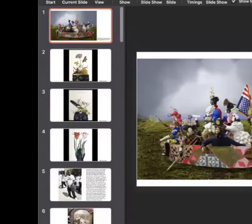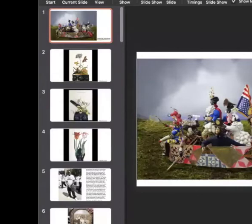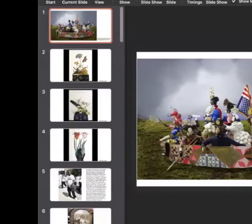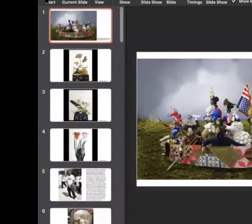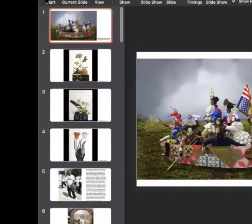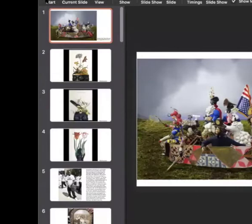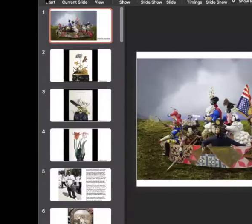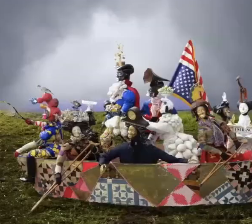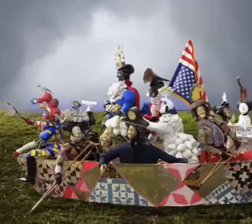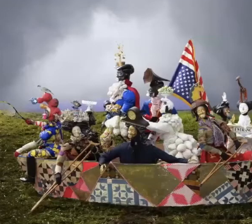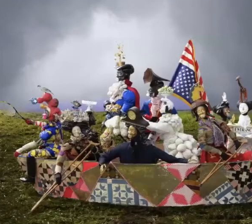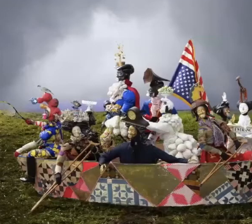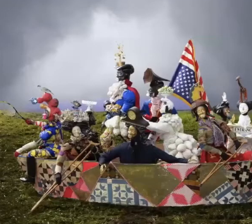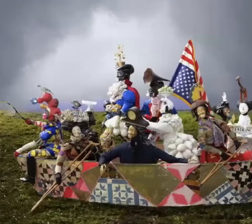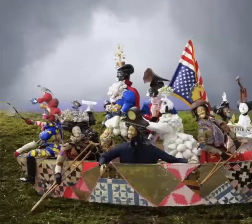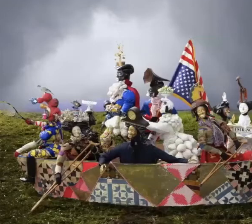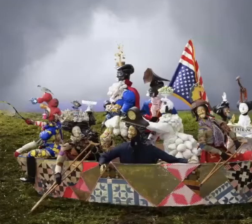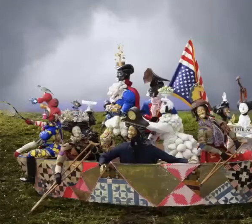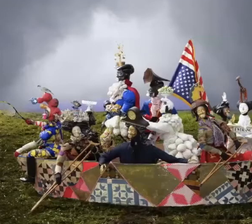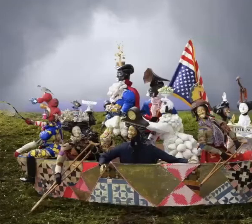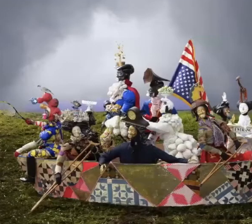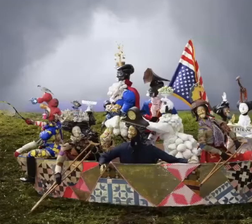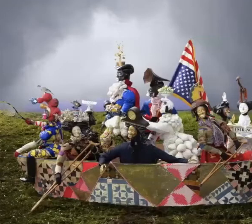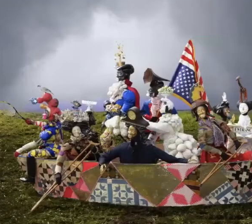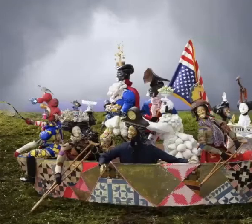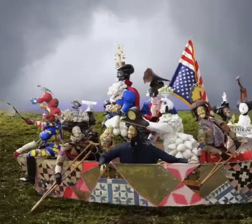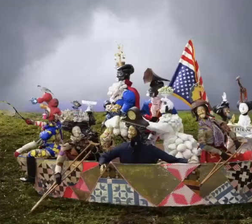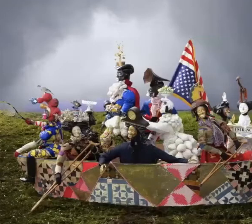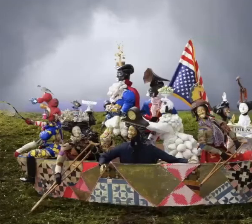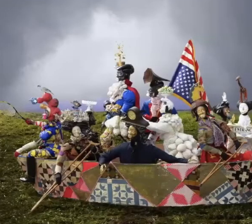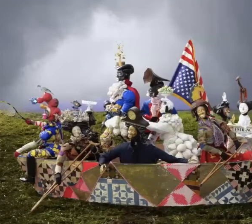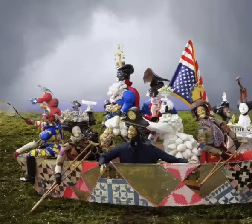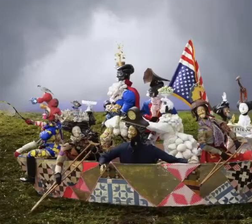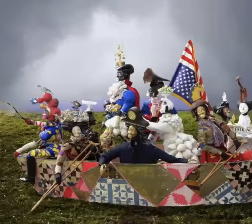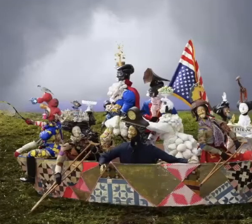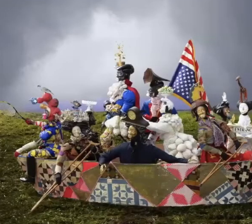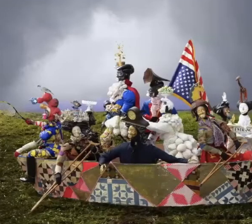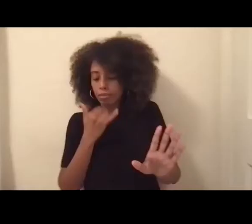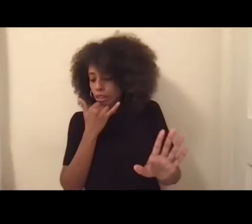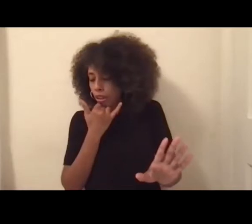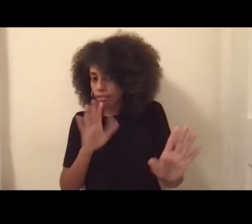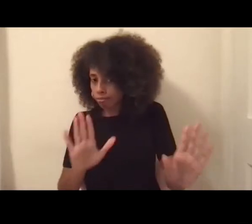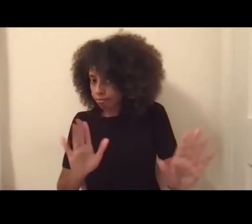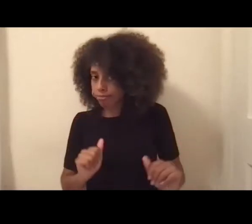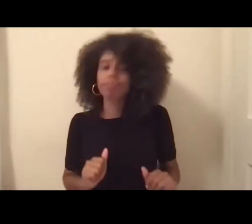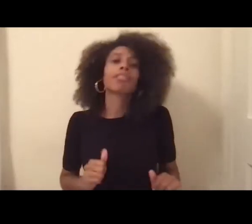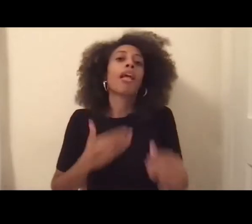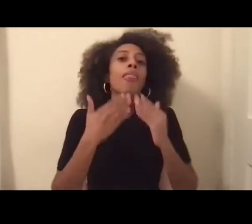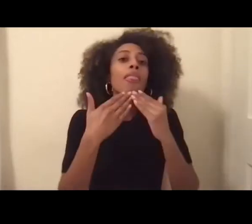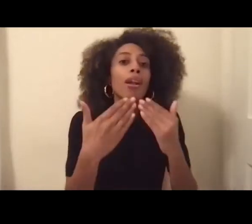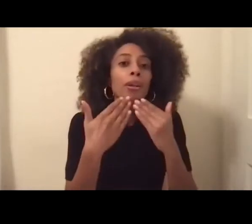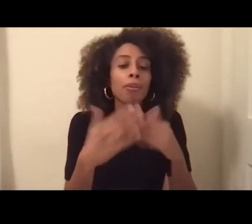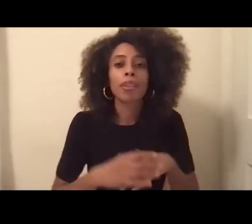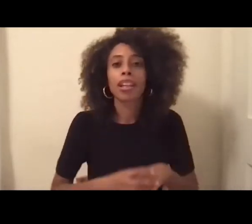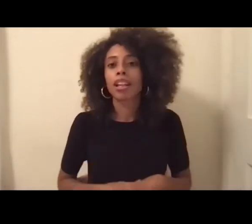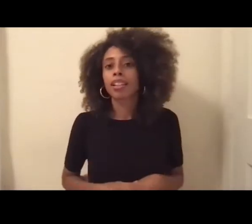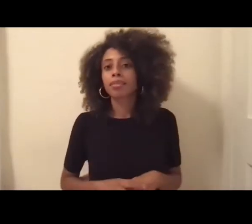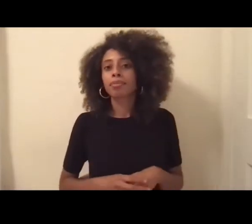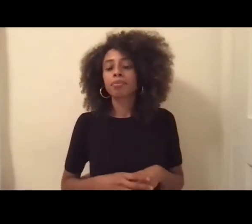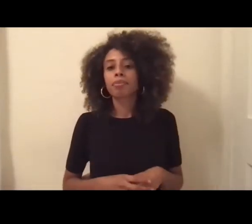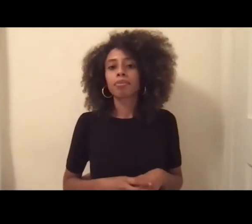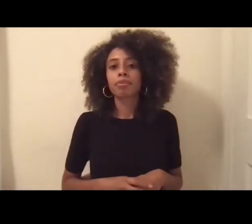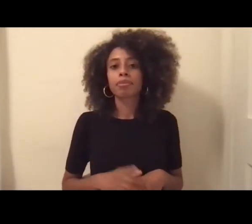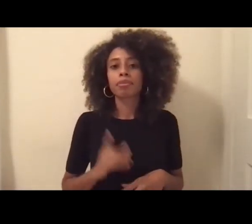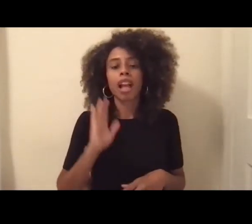Oh. Actually, you know what? Let's go back to the screen. My bad. Thank you. I would like to